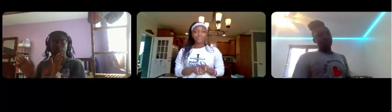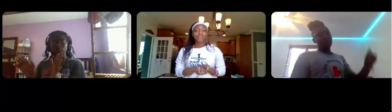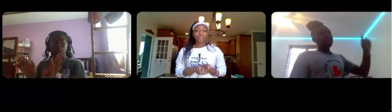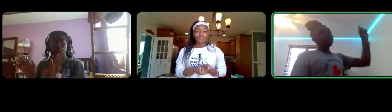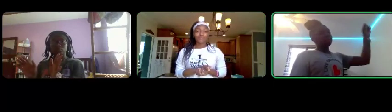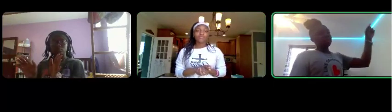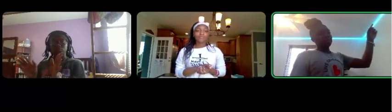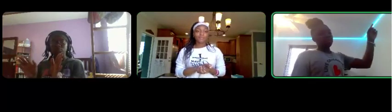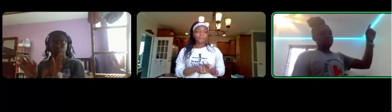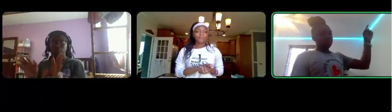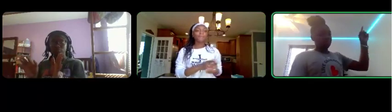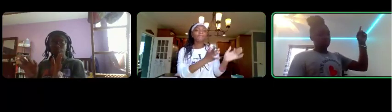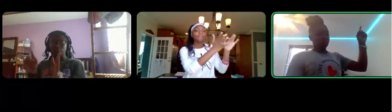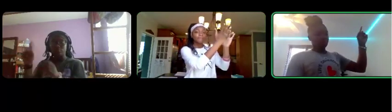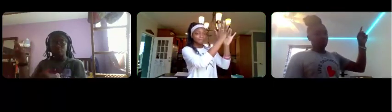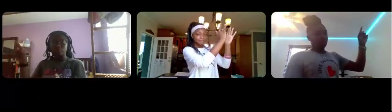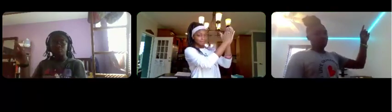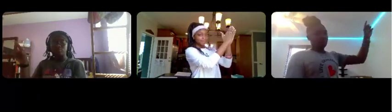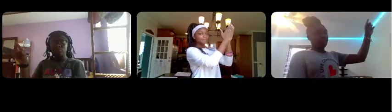Okay, so his